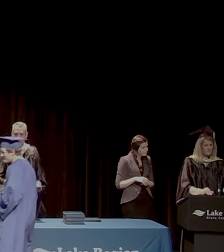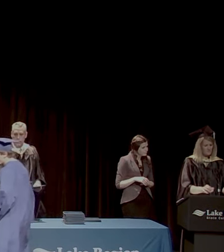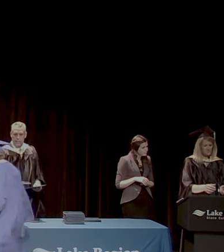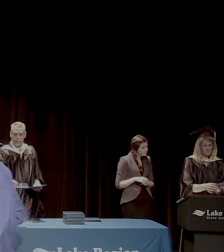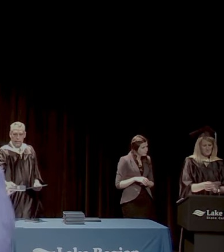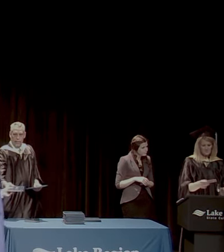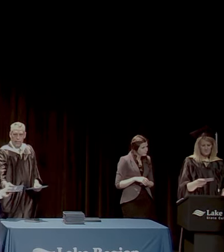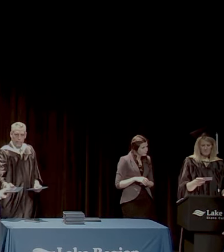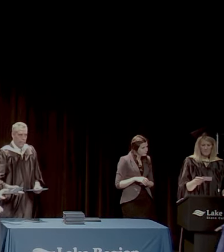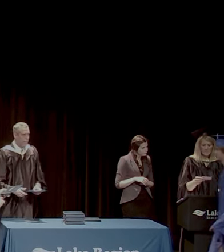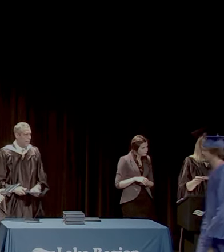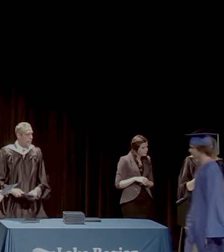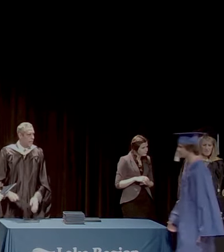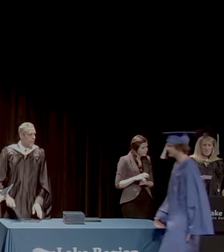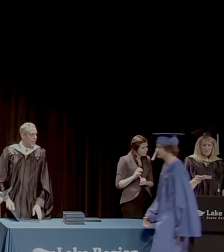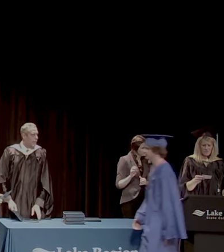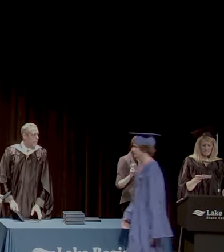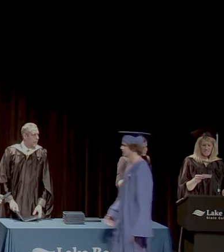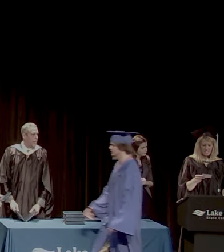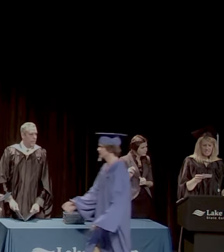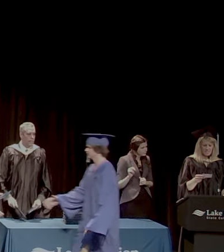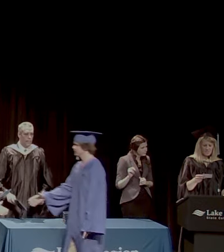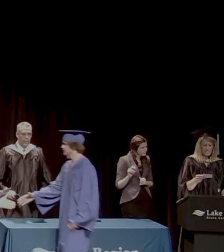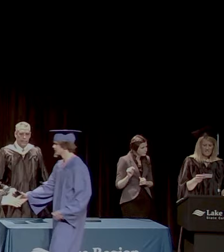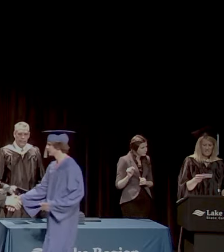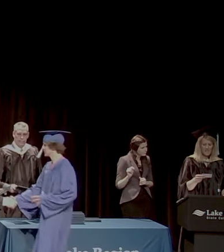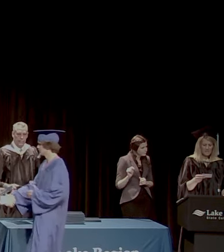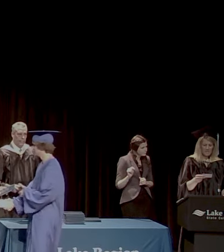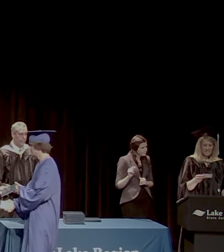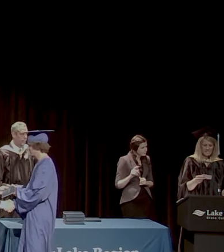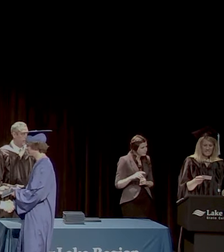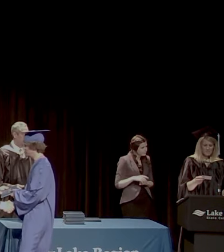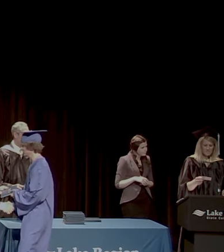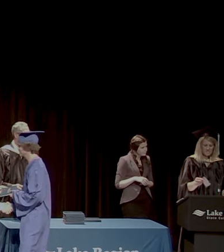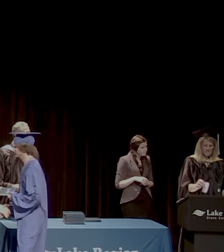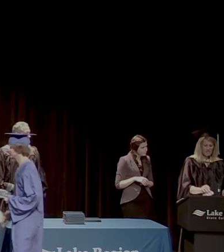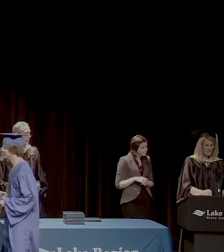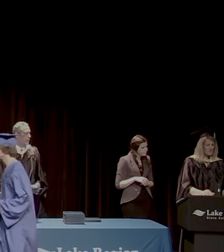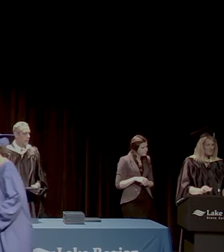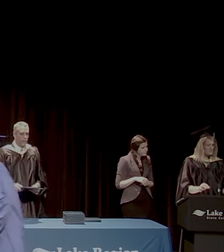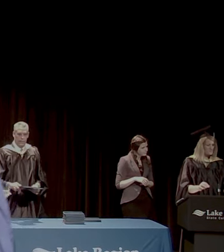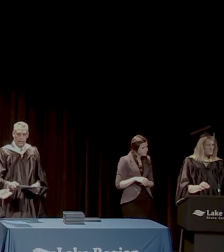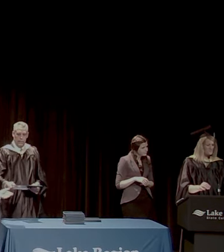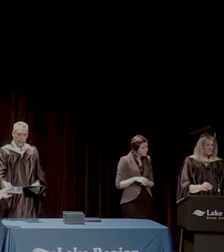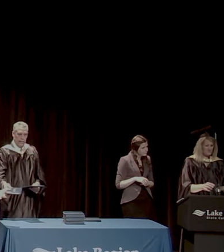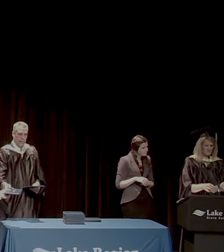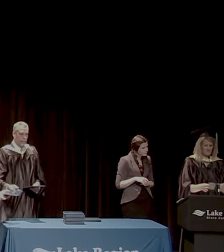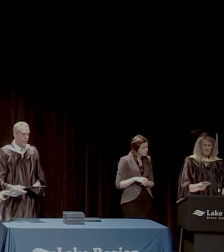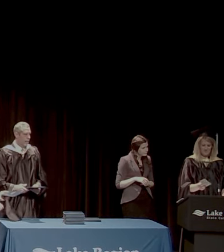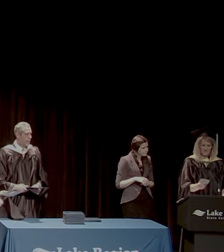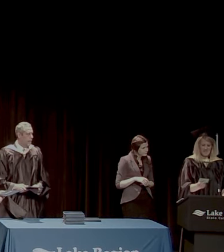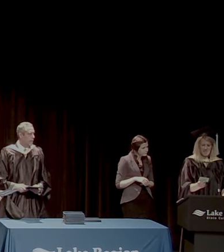Agriculture. Evan Trosted, Associate in Applied Science, Precision Agriculture.